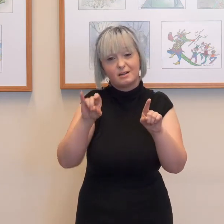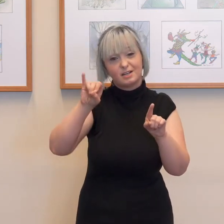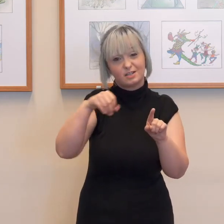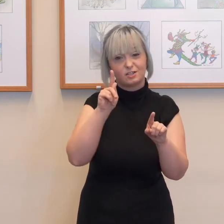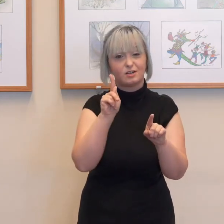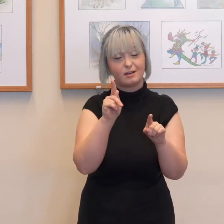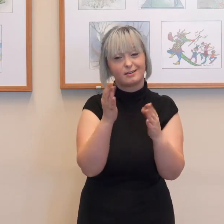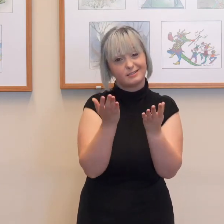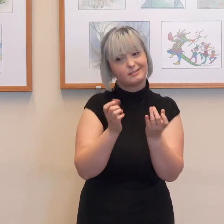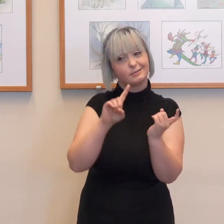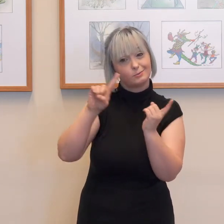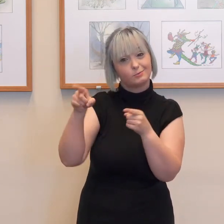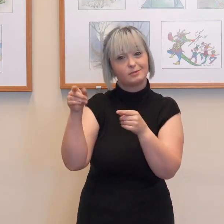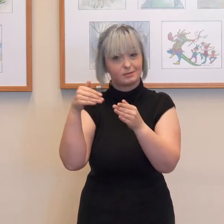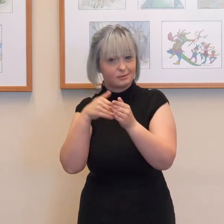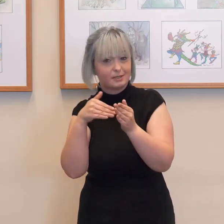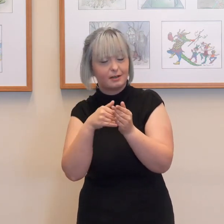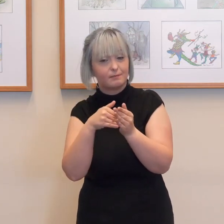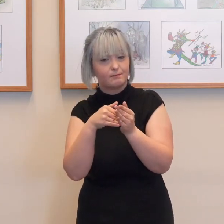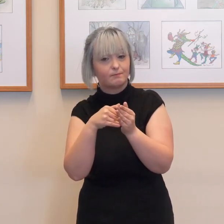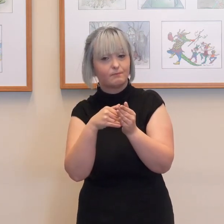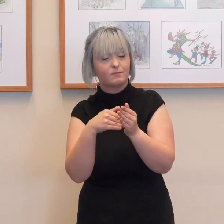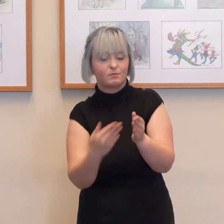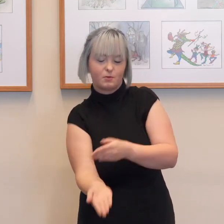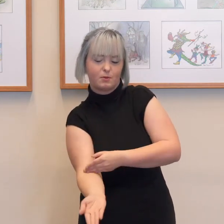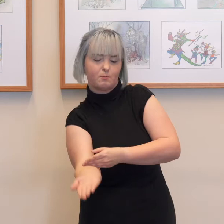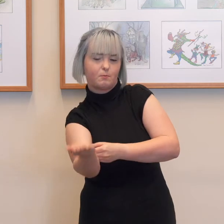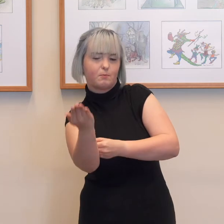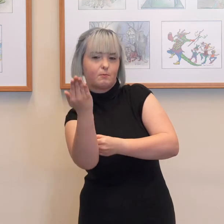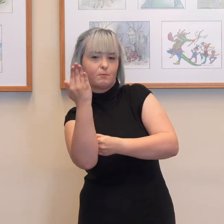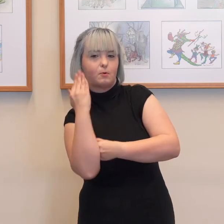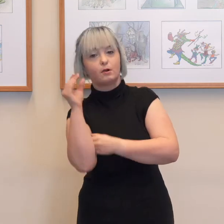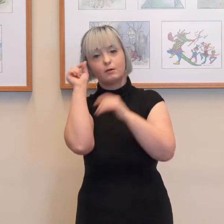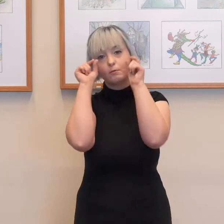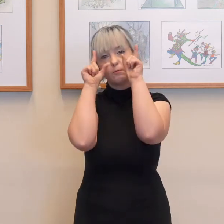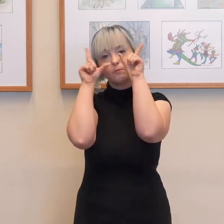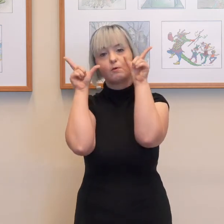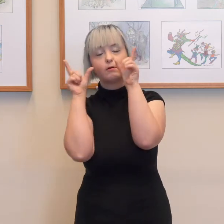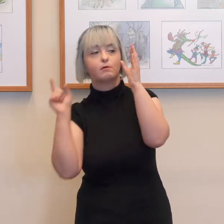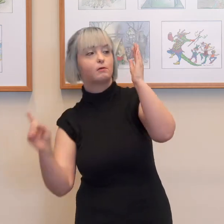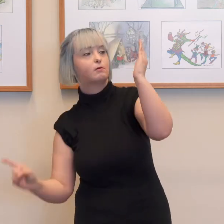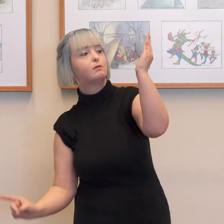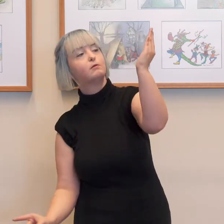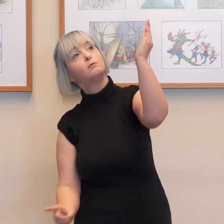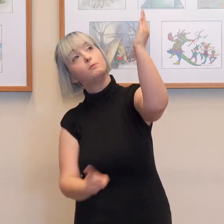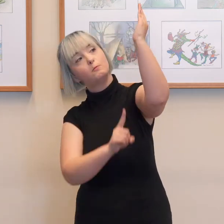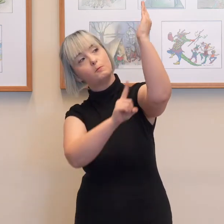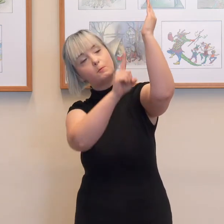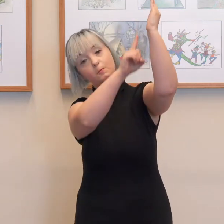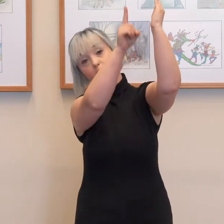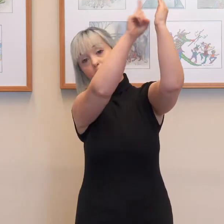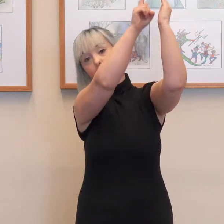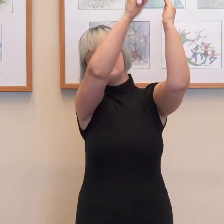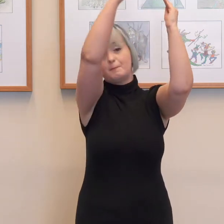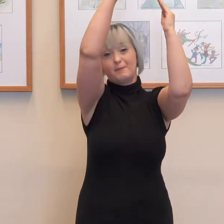But Jack wanted to go back. So the next morning, he climbed up the